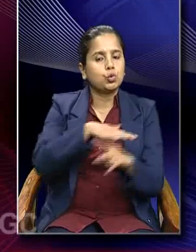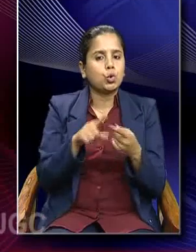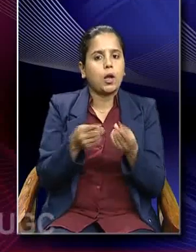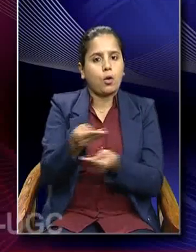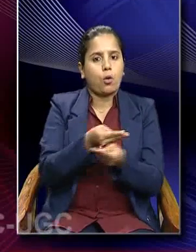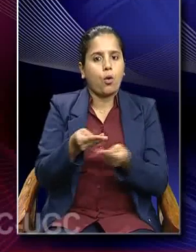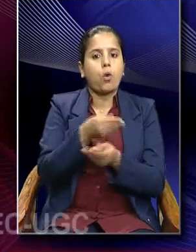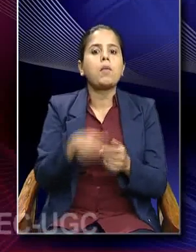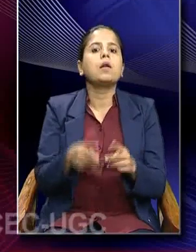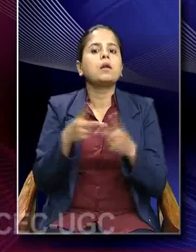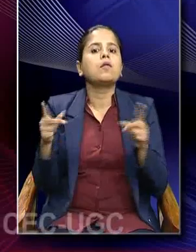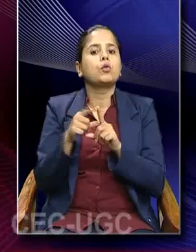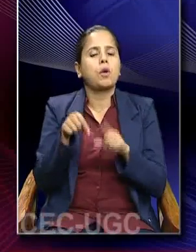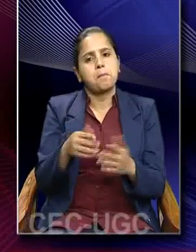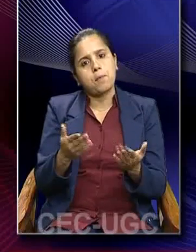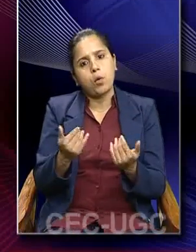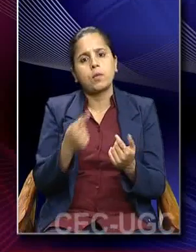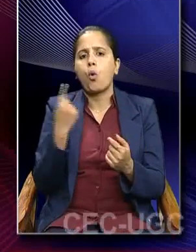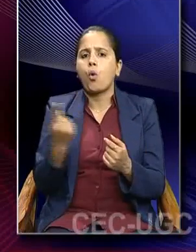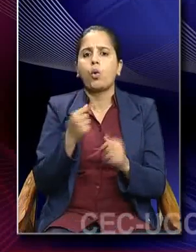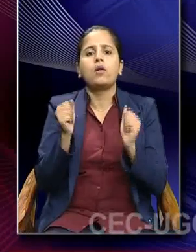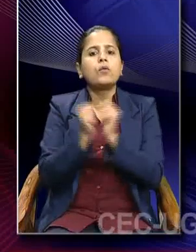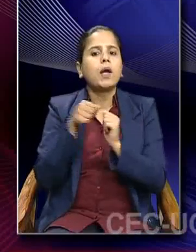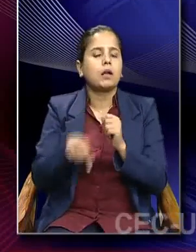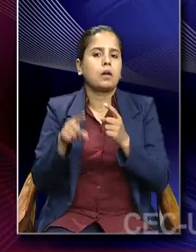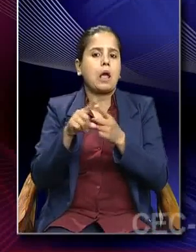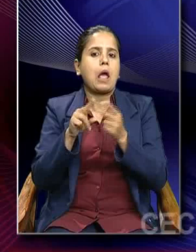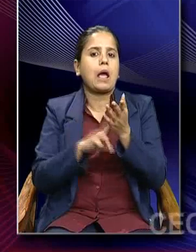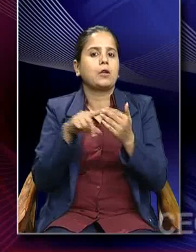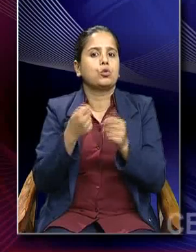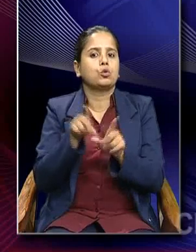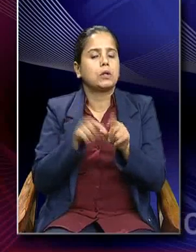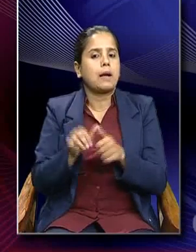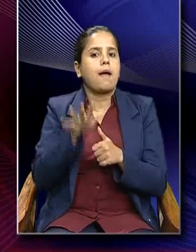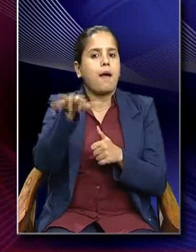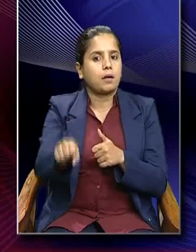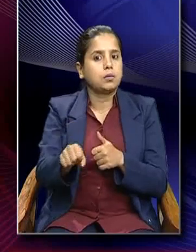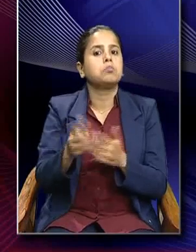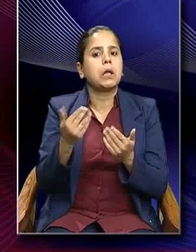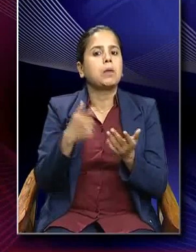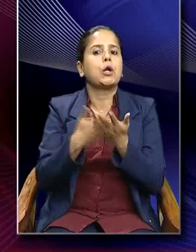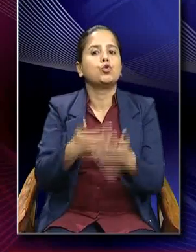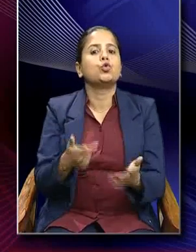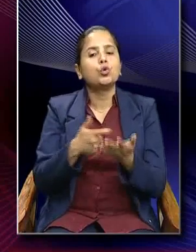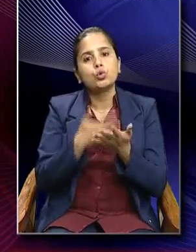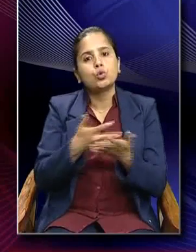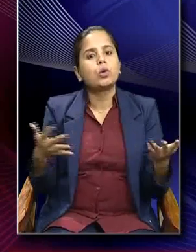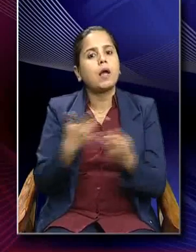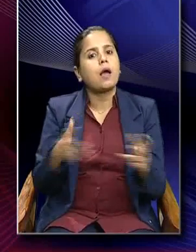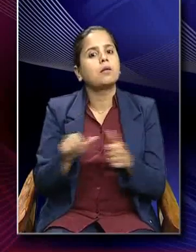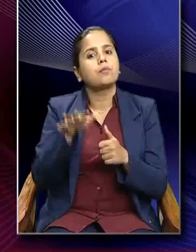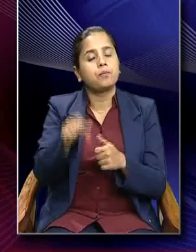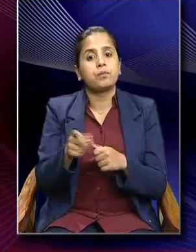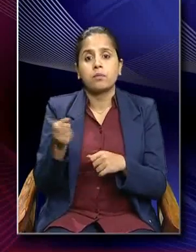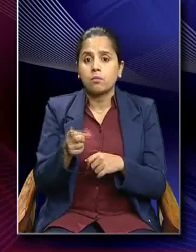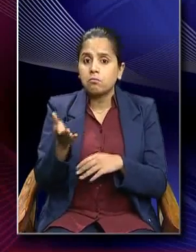activities are possible only with energy accessibility. So it becomes a fundamental requirement,